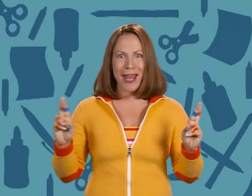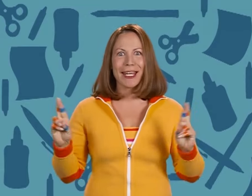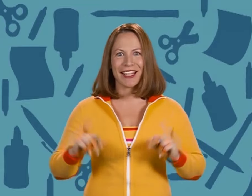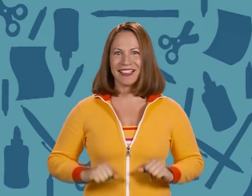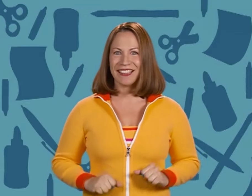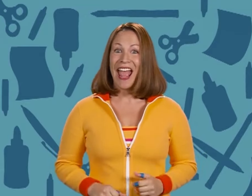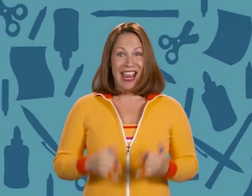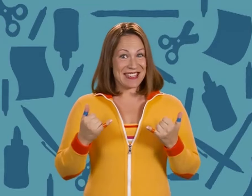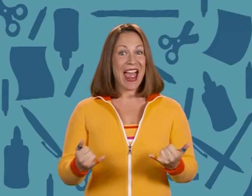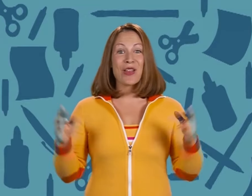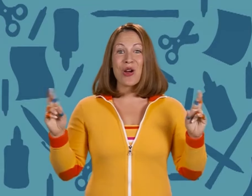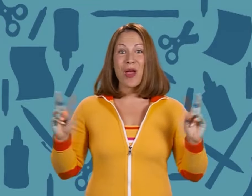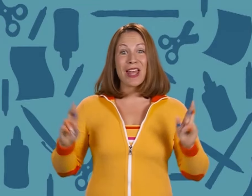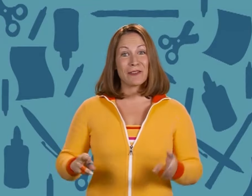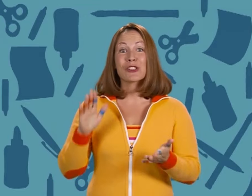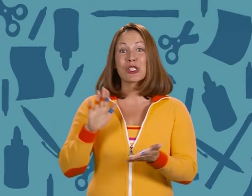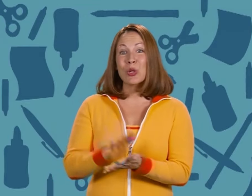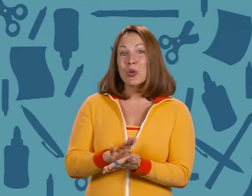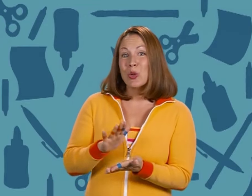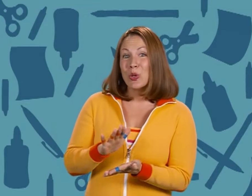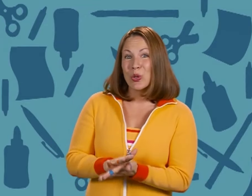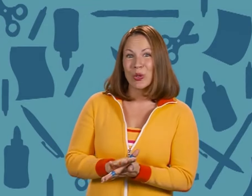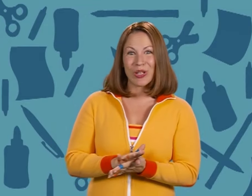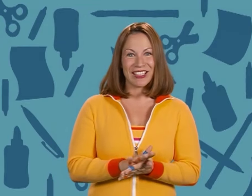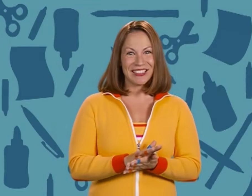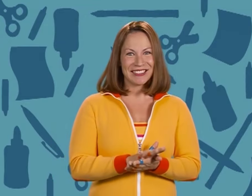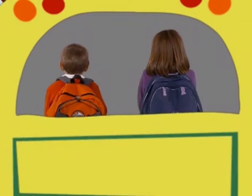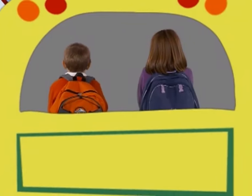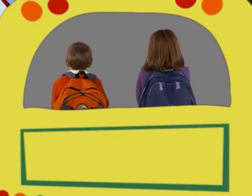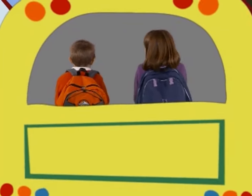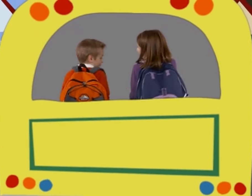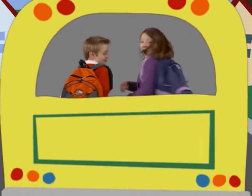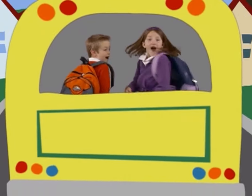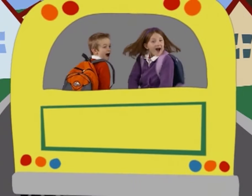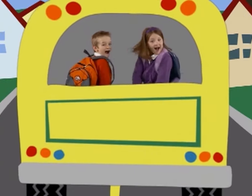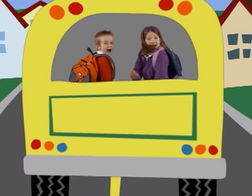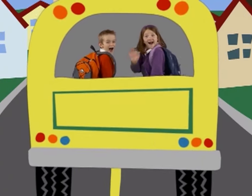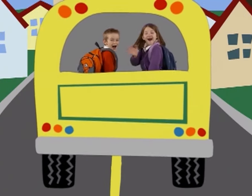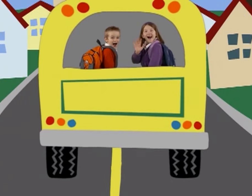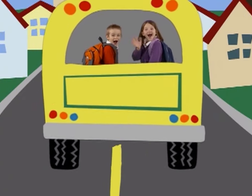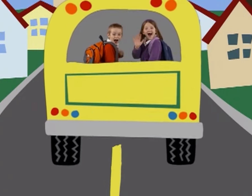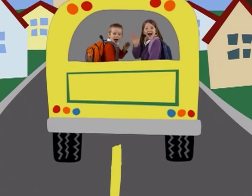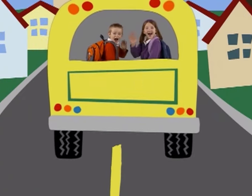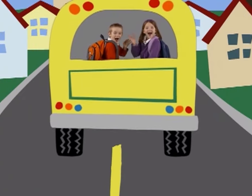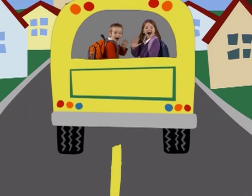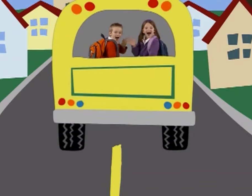ready. Now you're ready for school. Now you're ready for school.